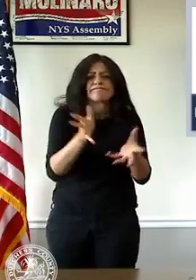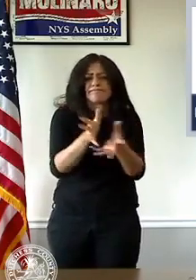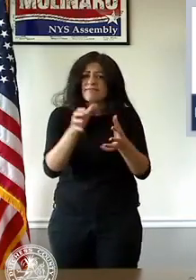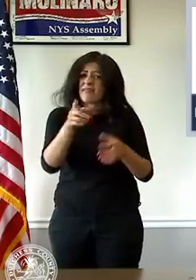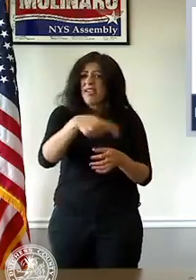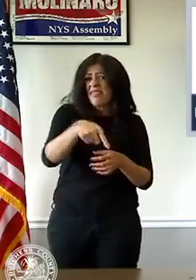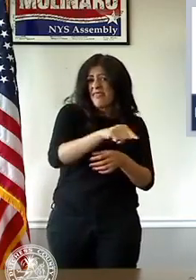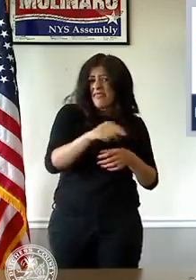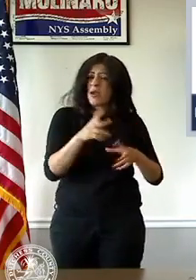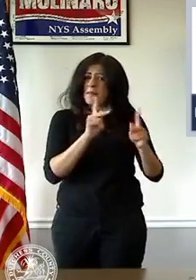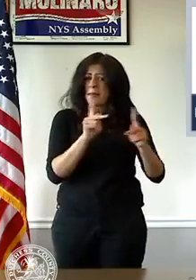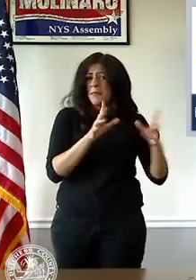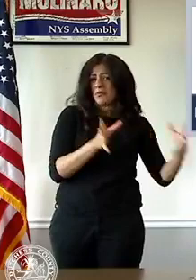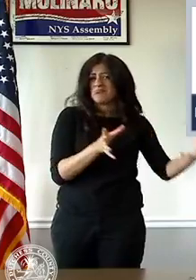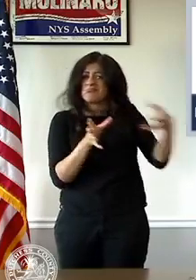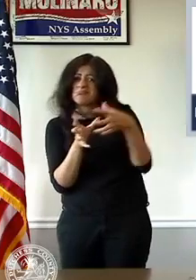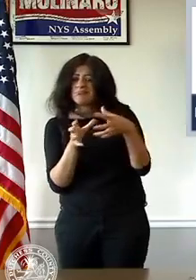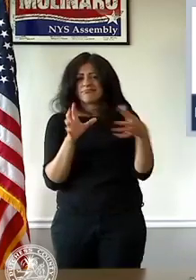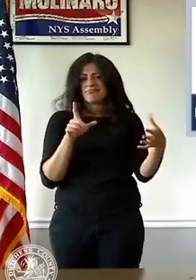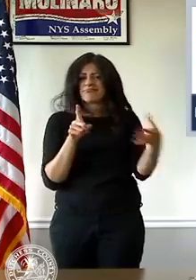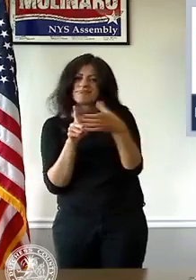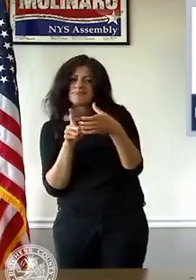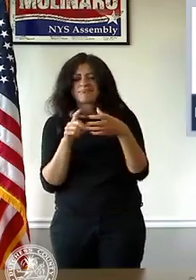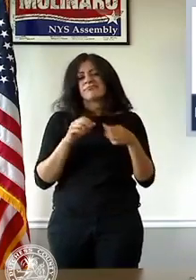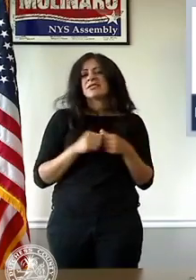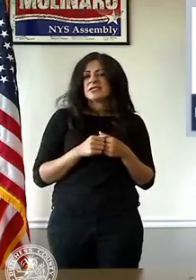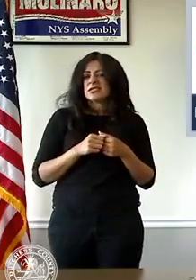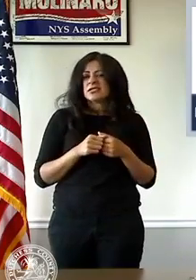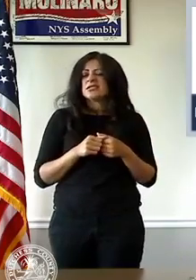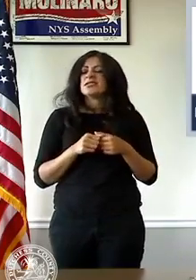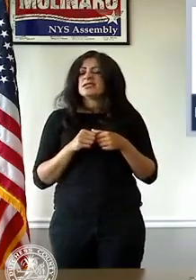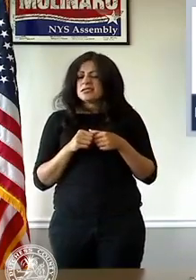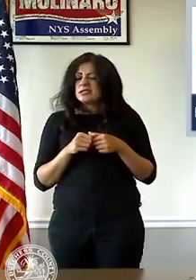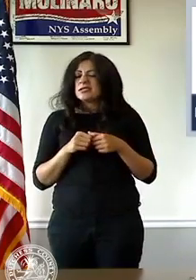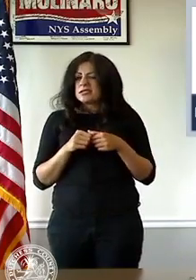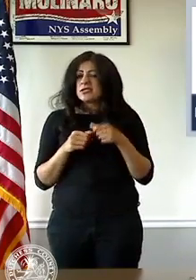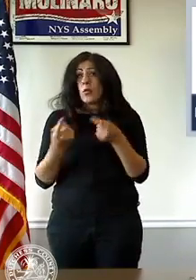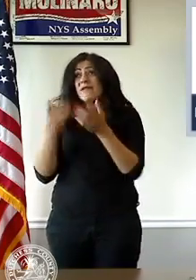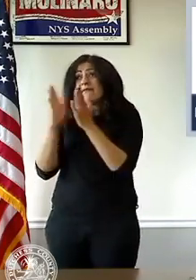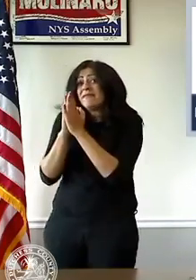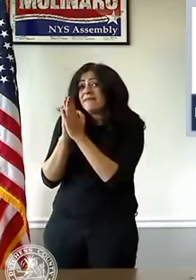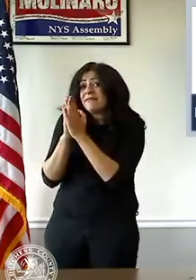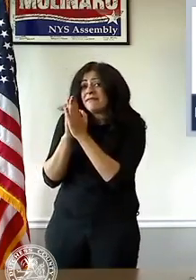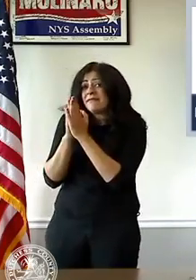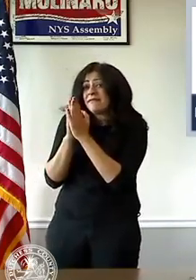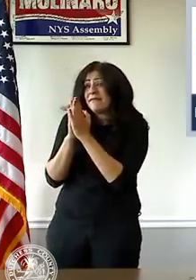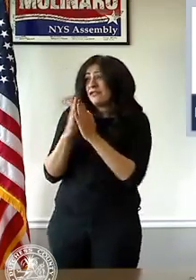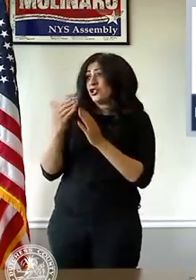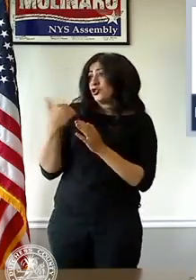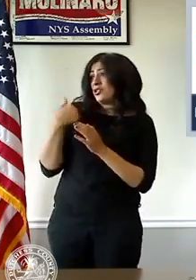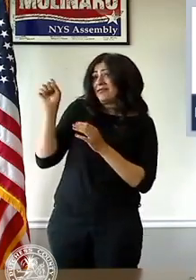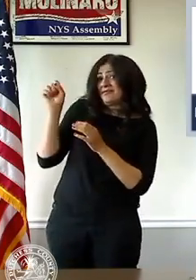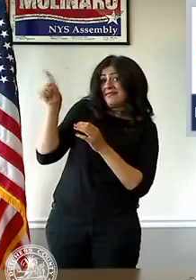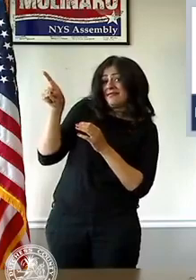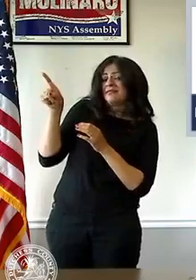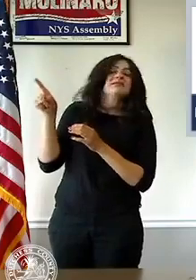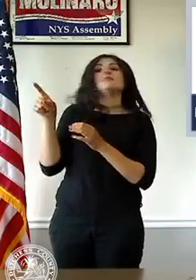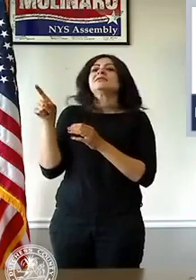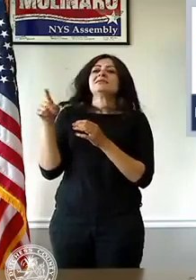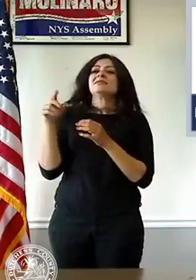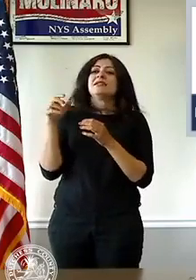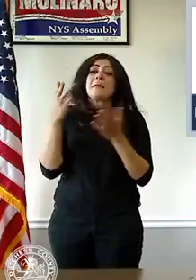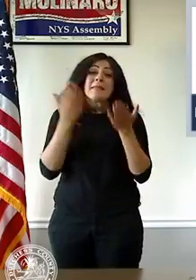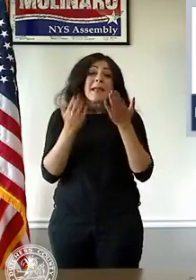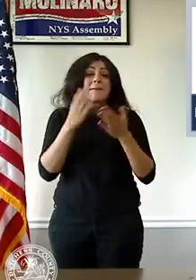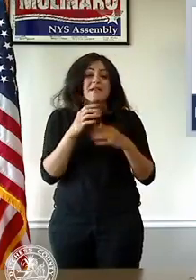their congregations, if you will. And so we've asked that currently only not more than 10